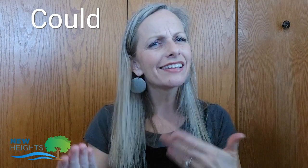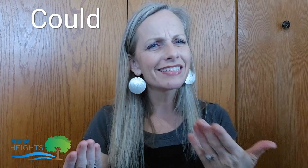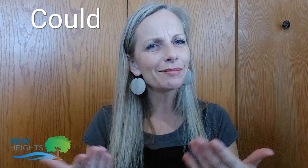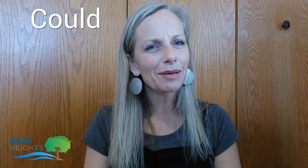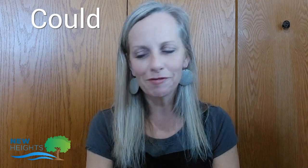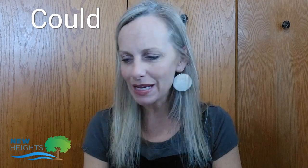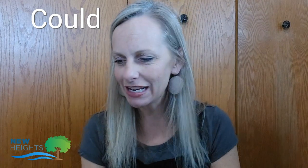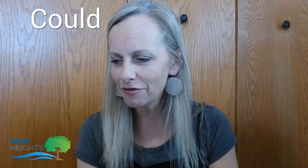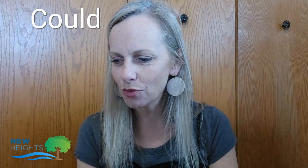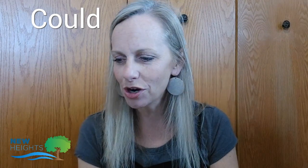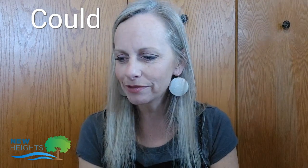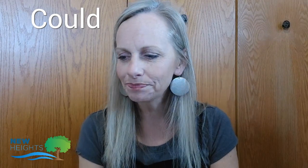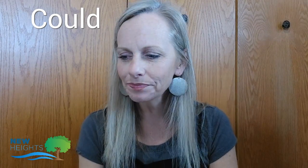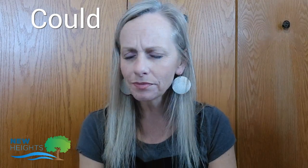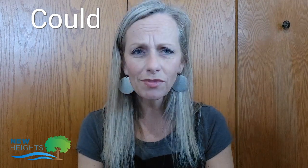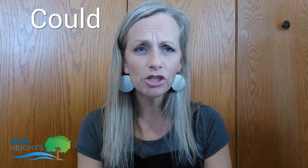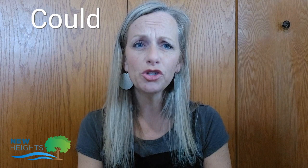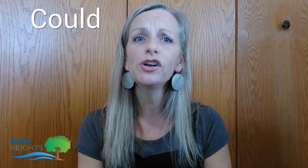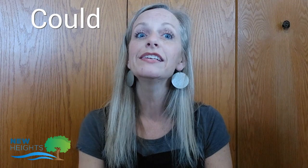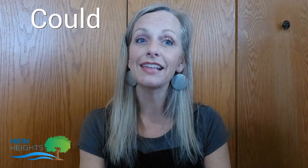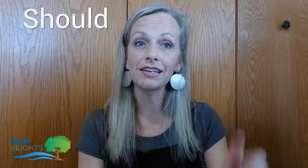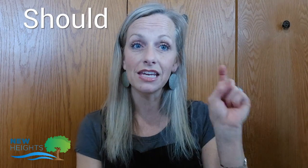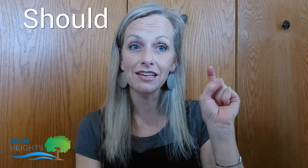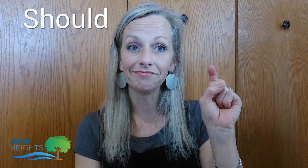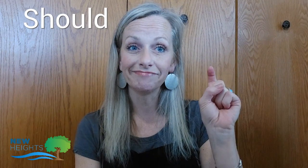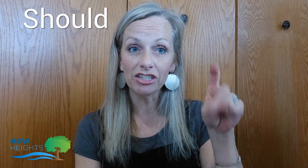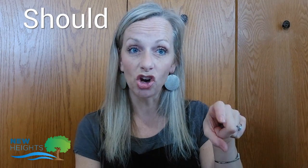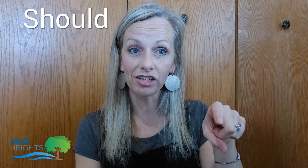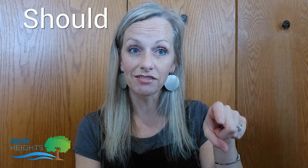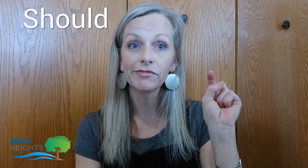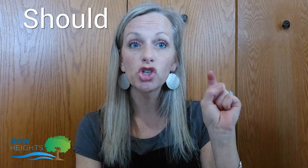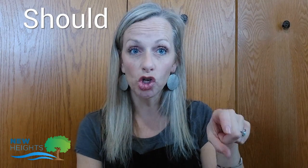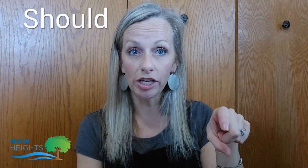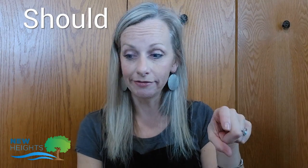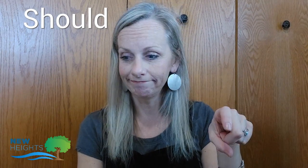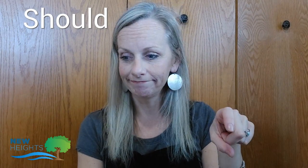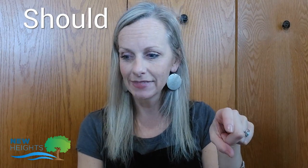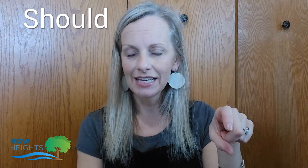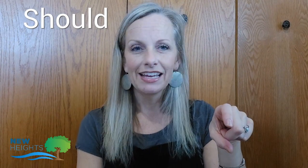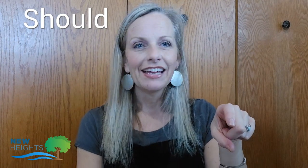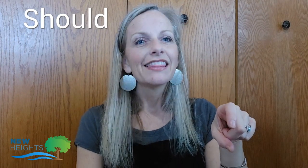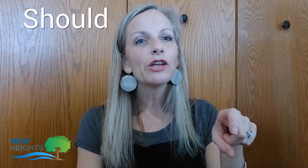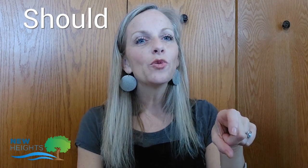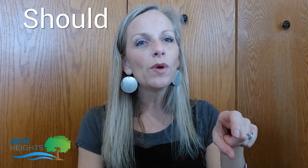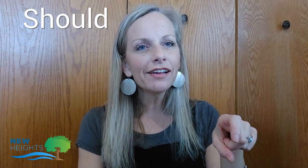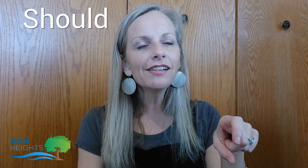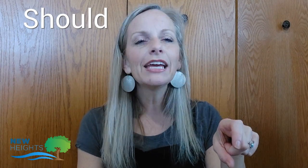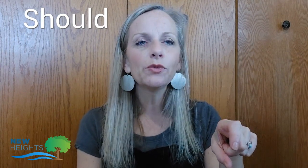of the same type of meaning for the word. Should is like need. It's hooked. Should. Then will and